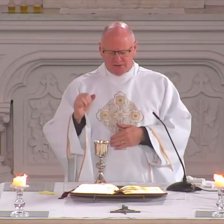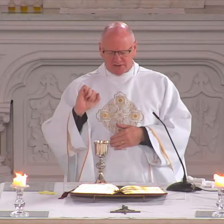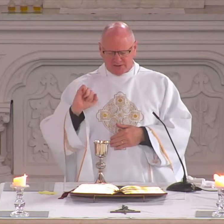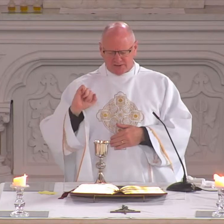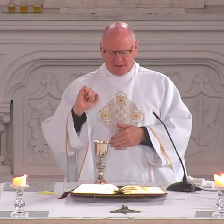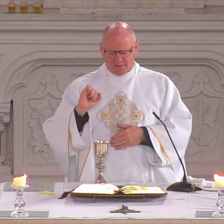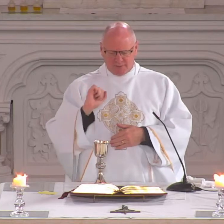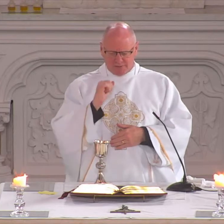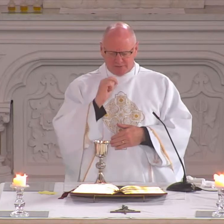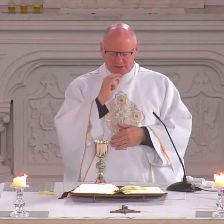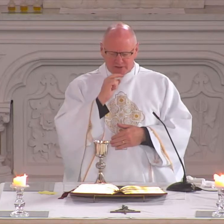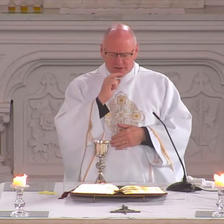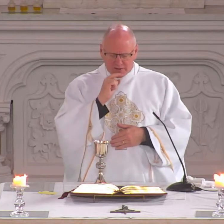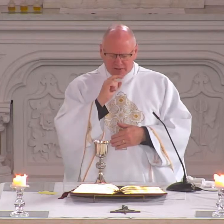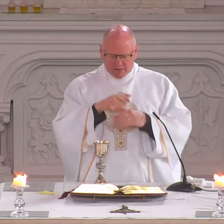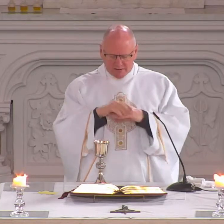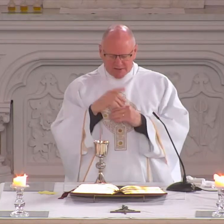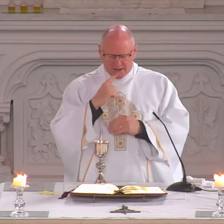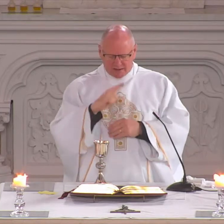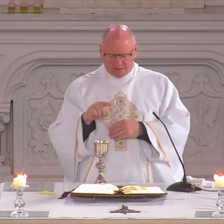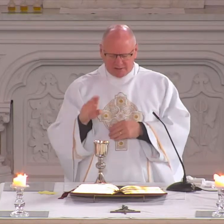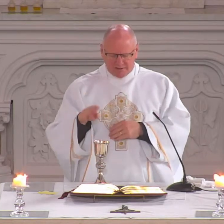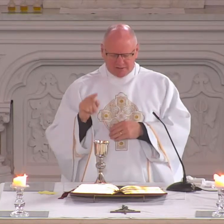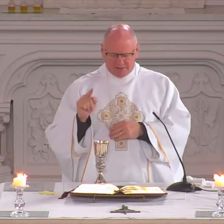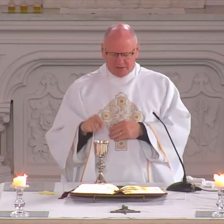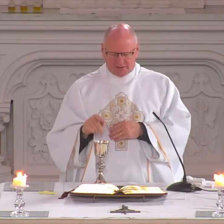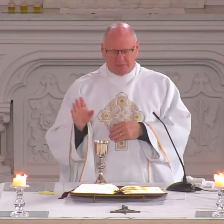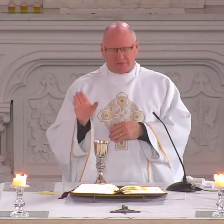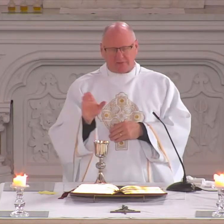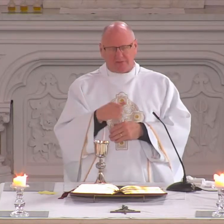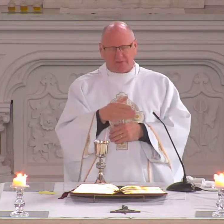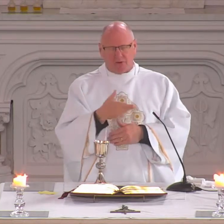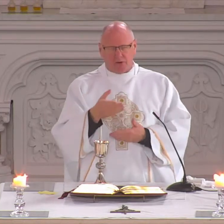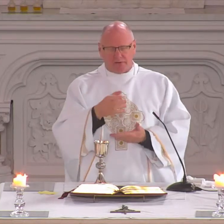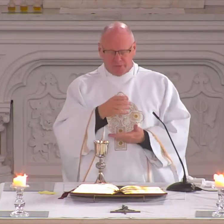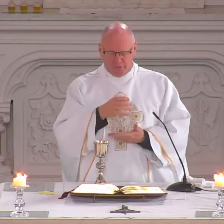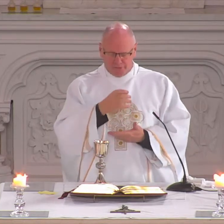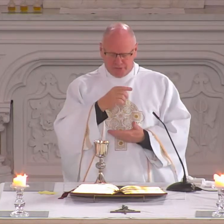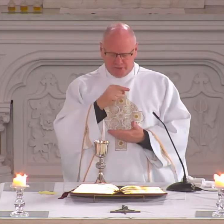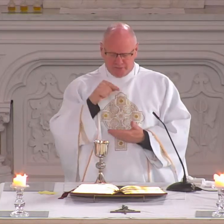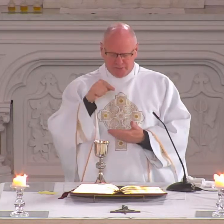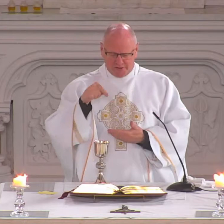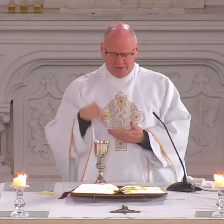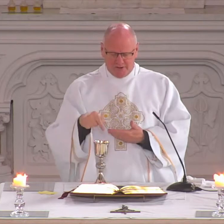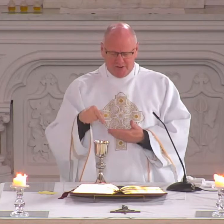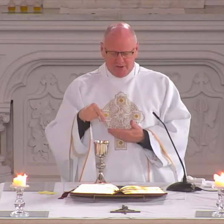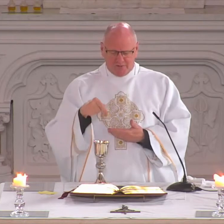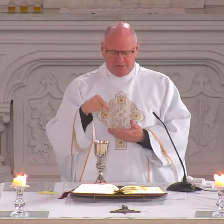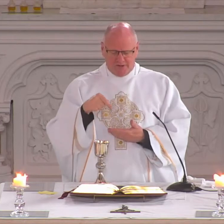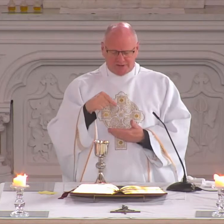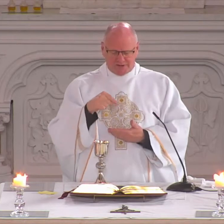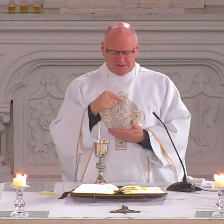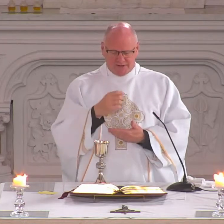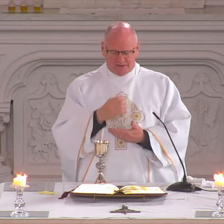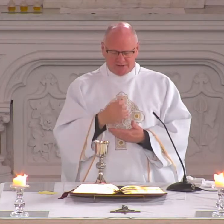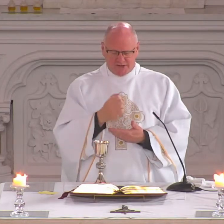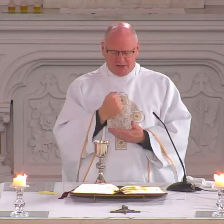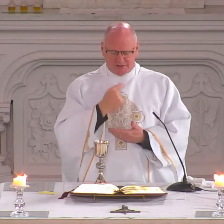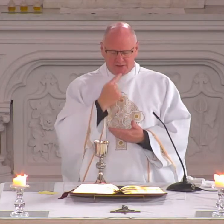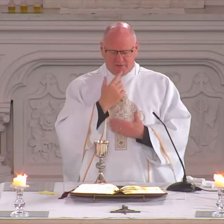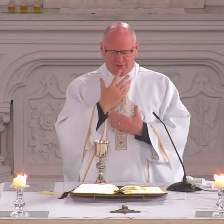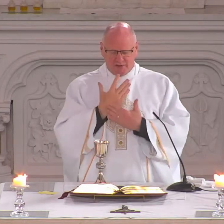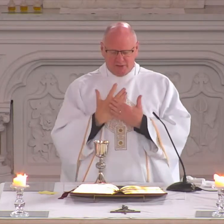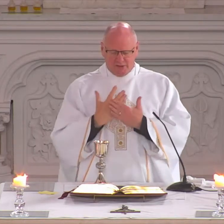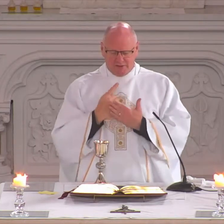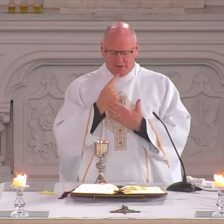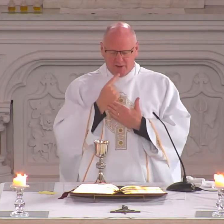his disciples, saying, "Take this, all of you, and drink from it, for this is the chalice